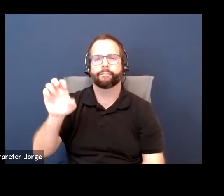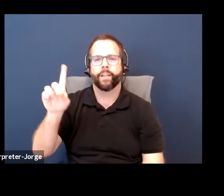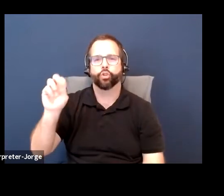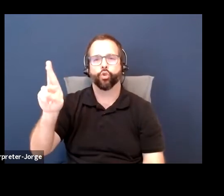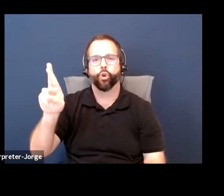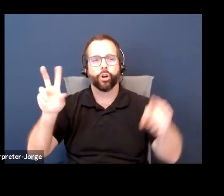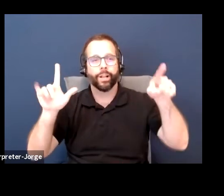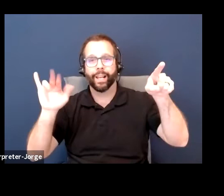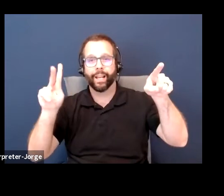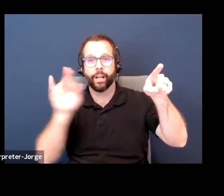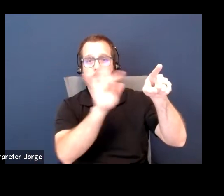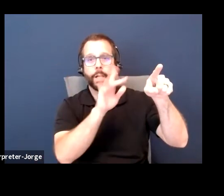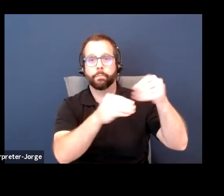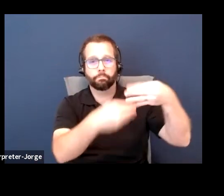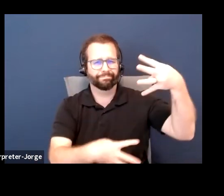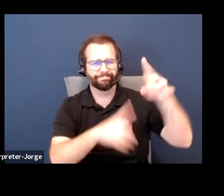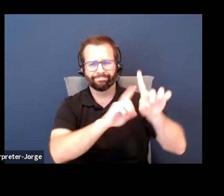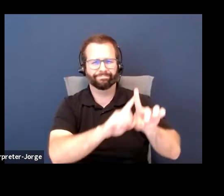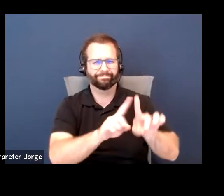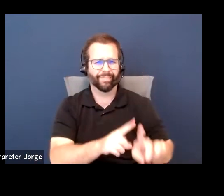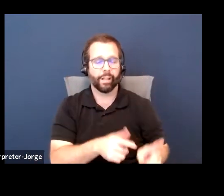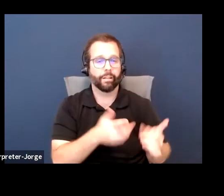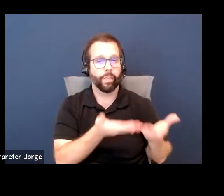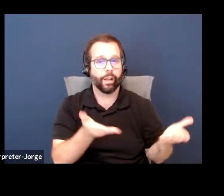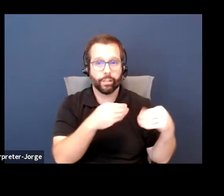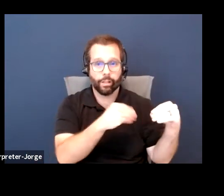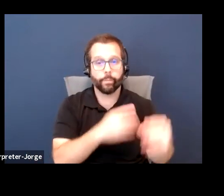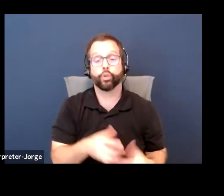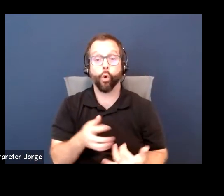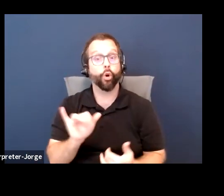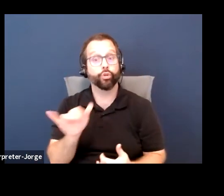us. We also have some really great news coming up in just